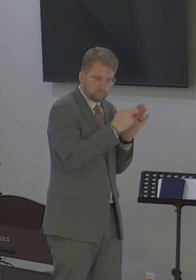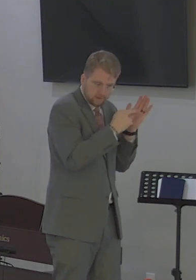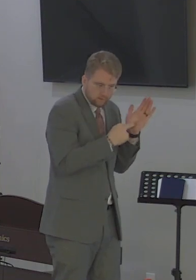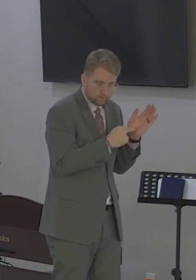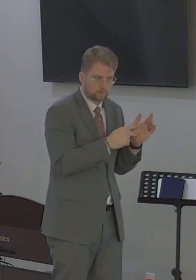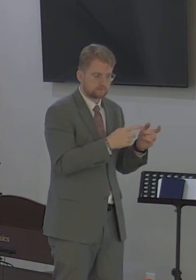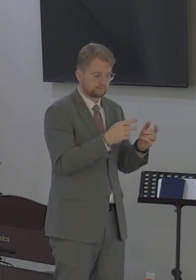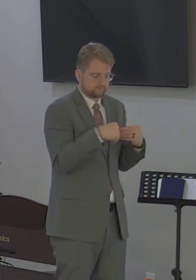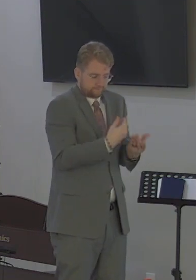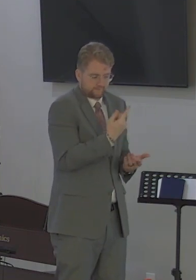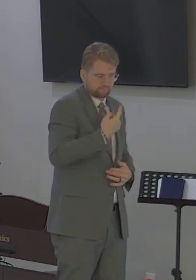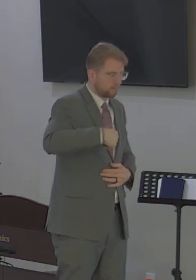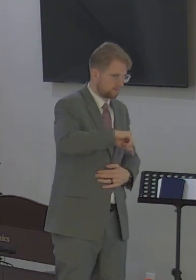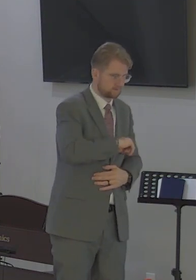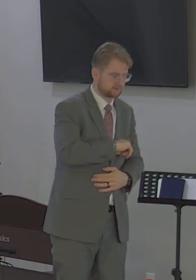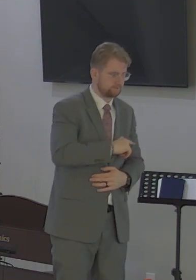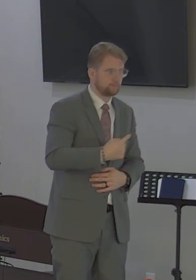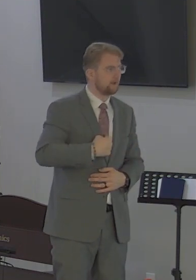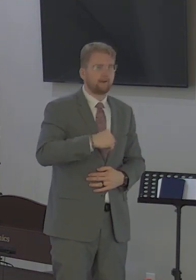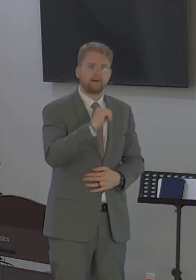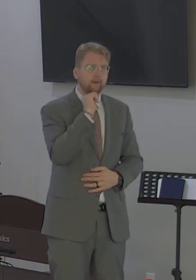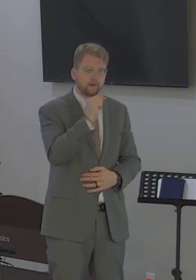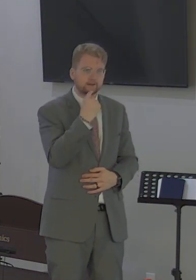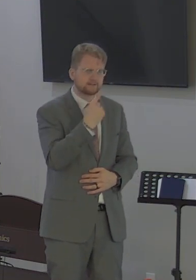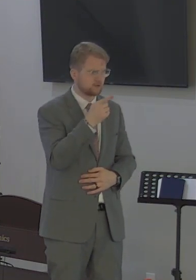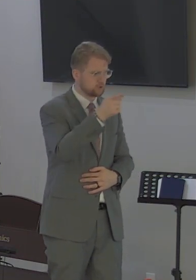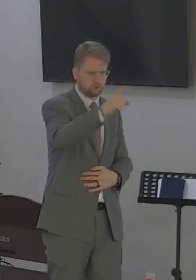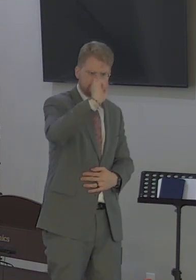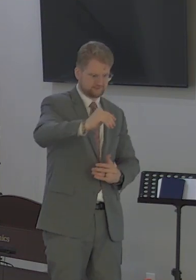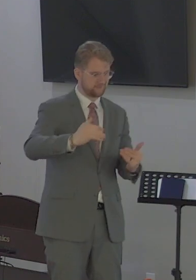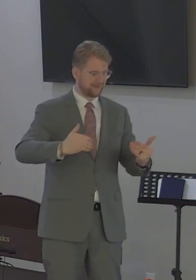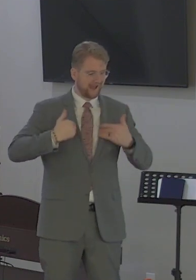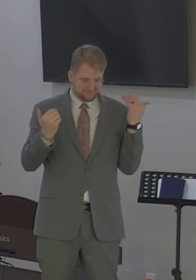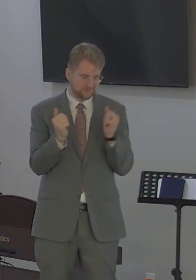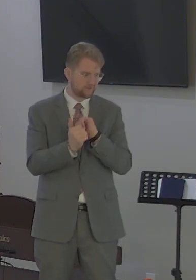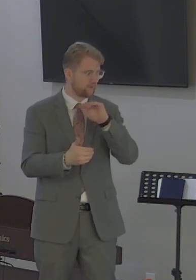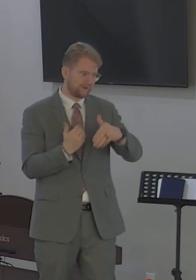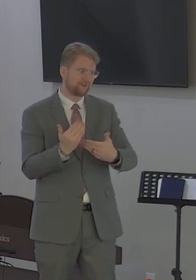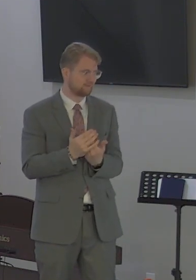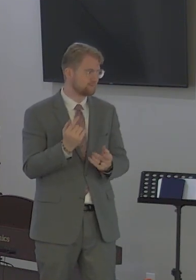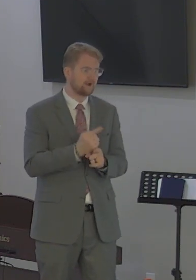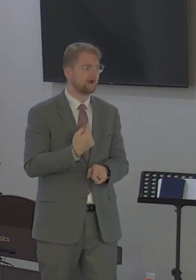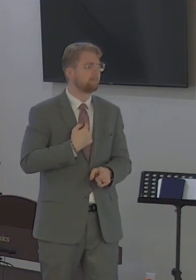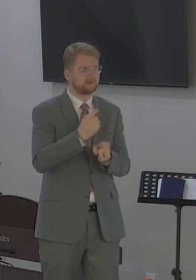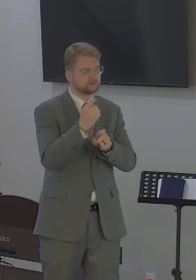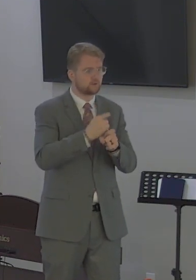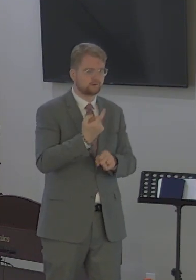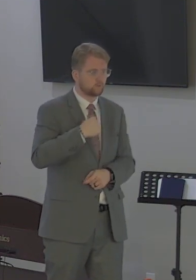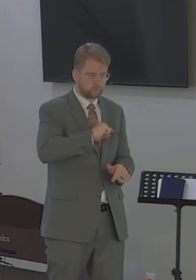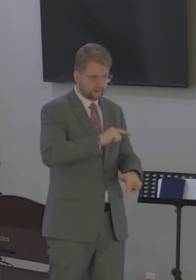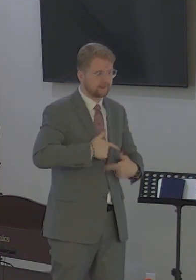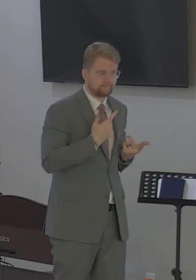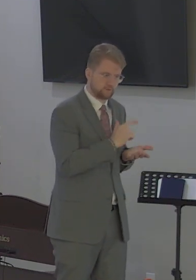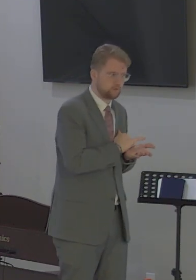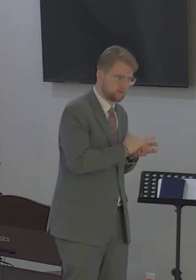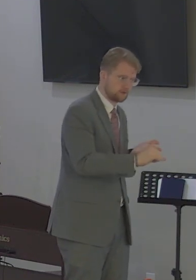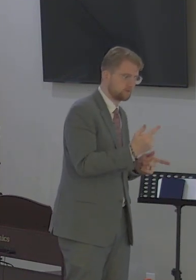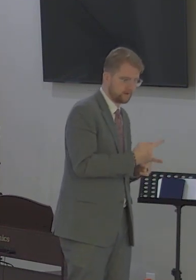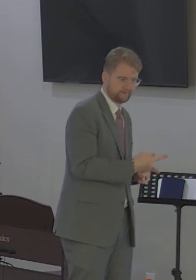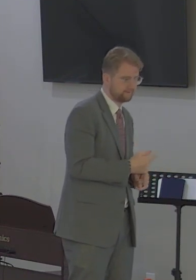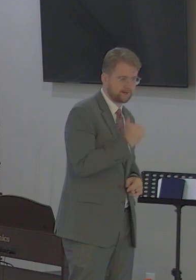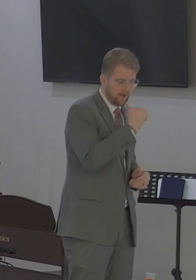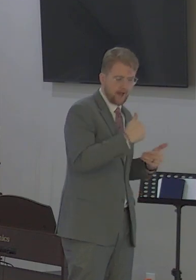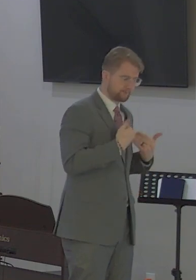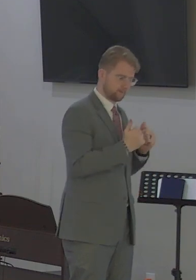us. Now listen, I'm not saying that you have to be happy with all of them, right? I made the joke, we live in New York. But I'm going to